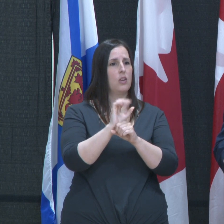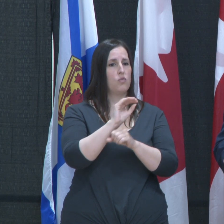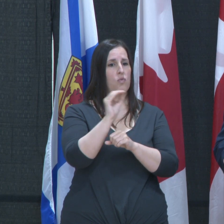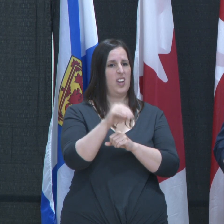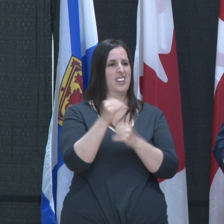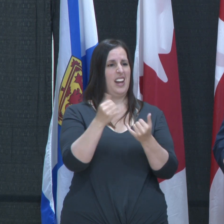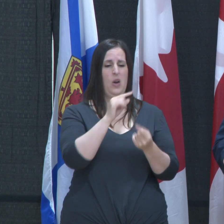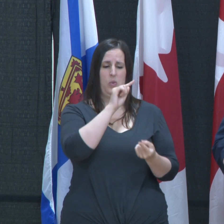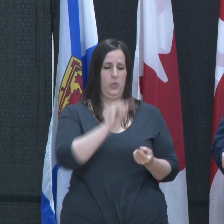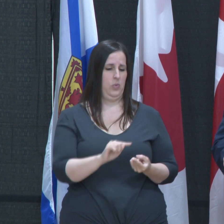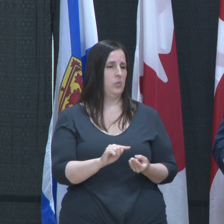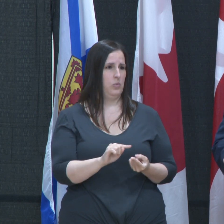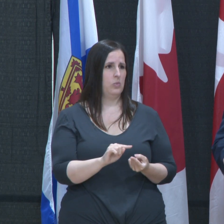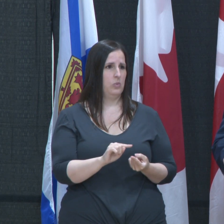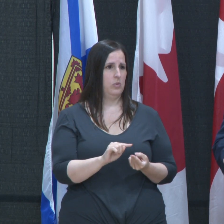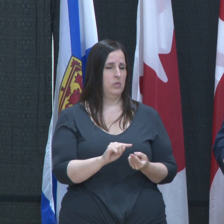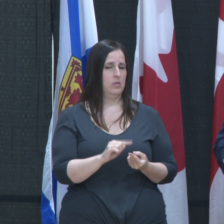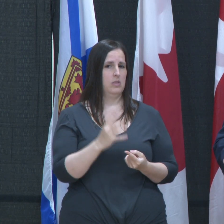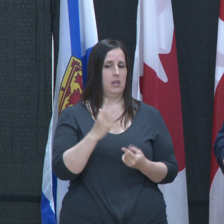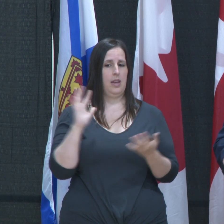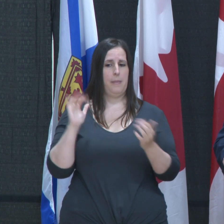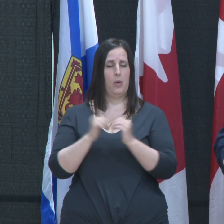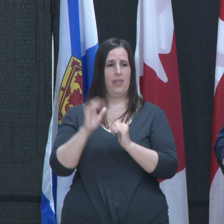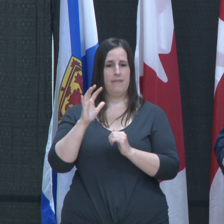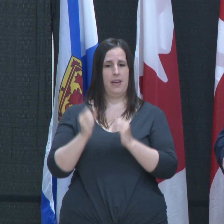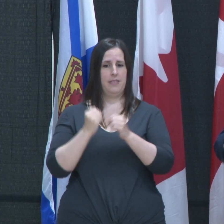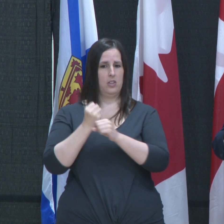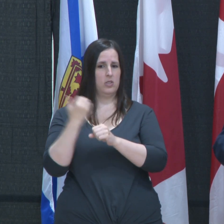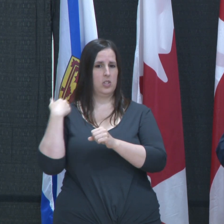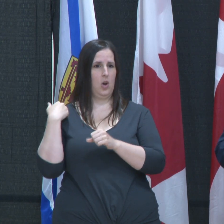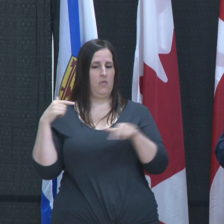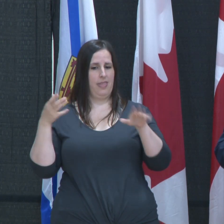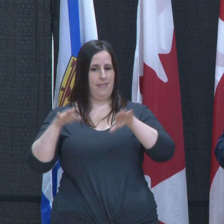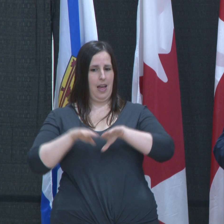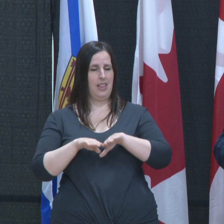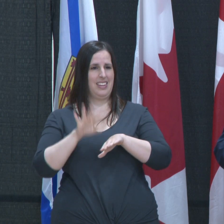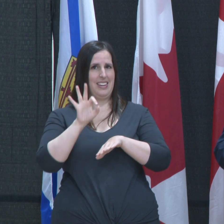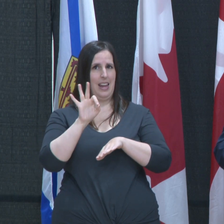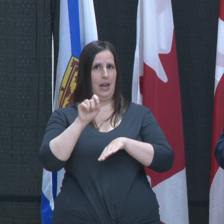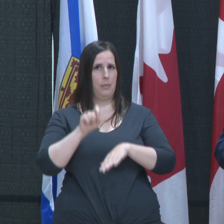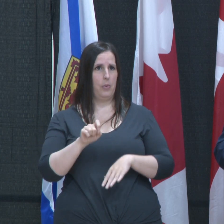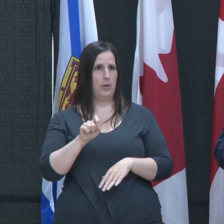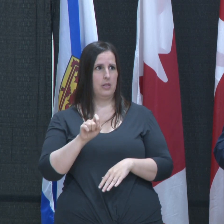ever been. 5 years ago, in fact, in the Annapolis Valley, it was 9.1%,